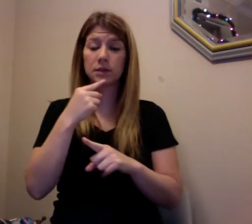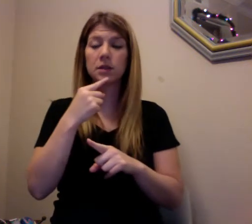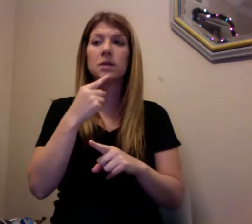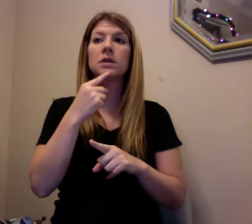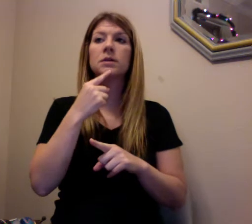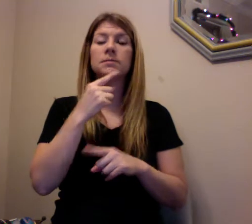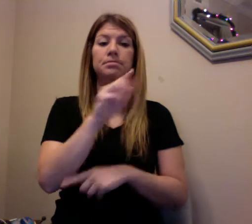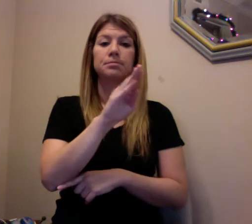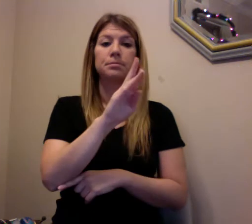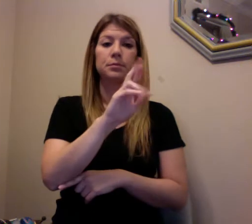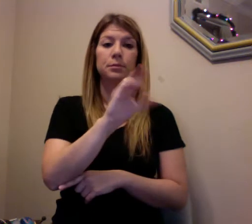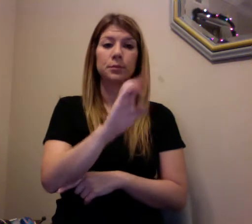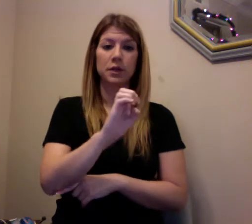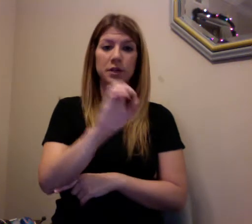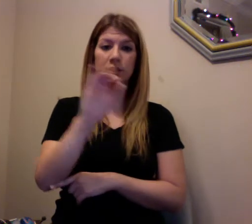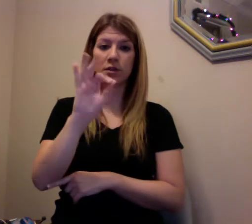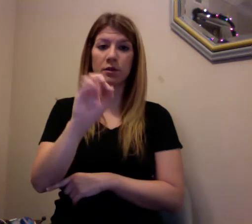I didn't have to talk to the flight attendant anymore.